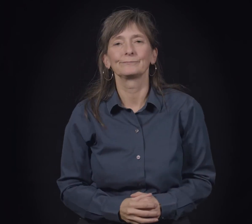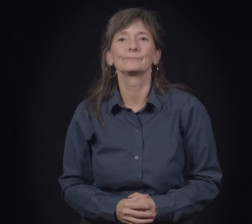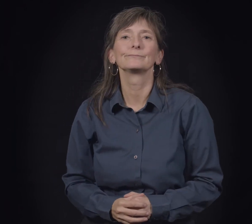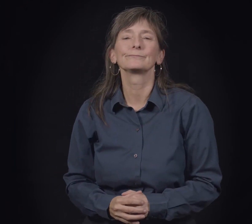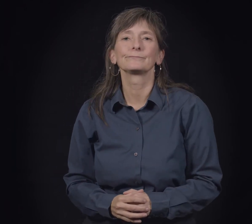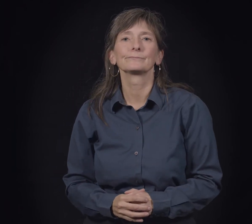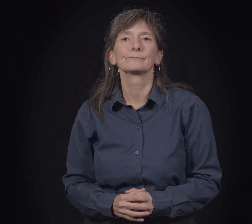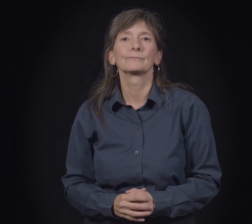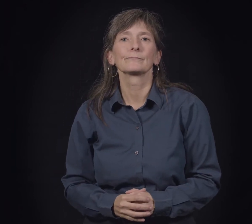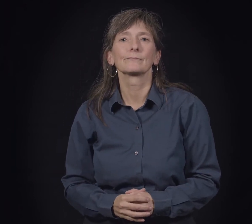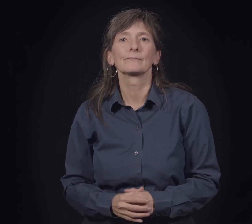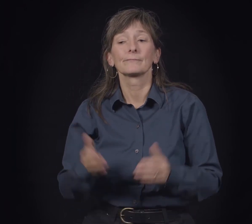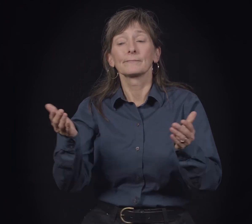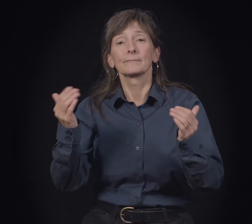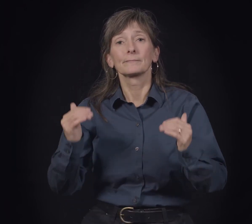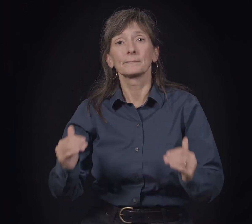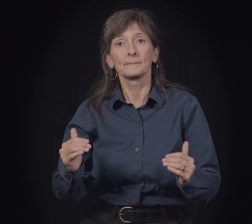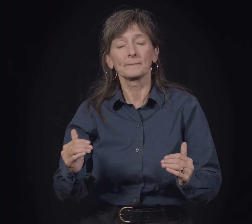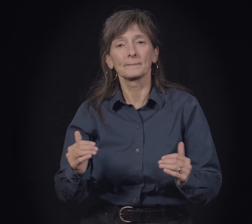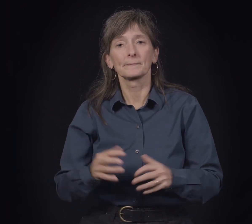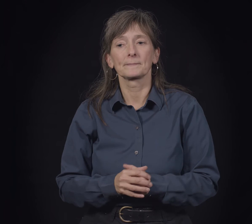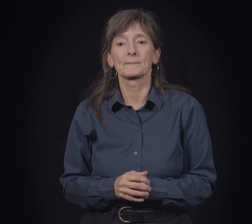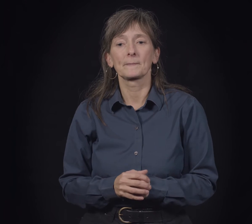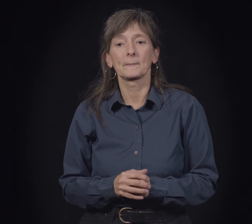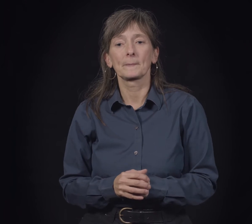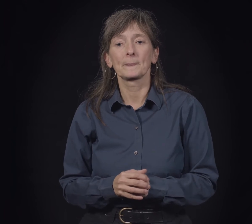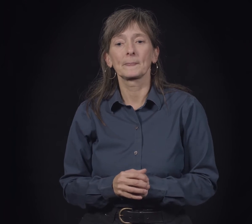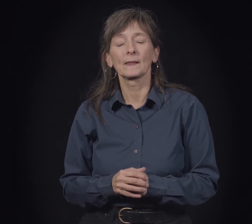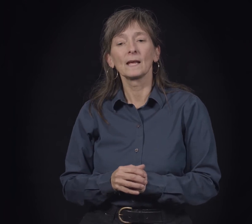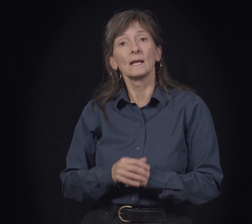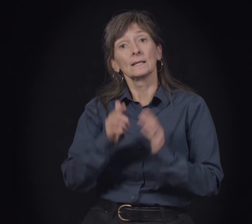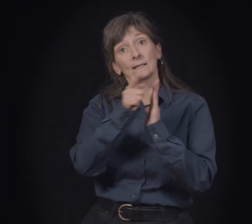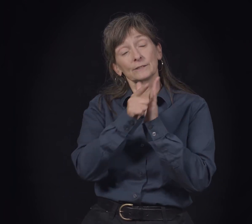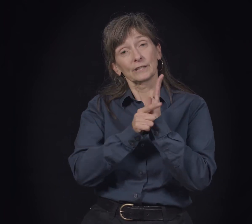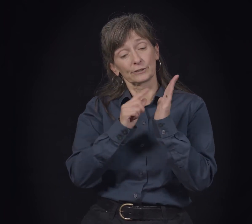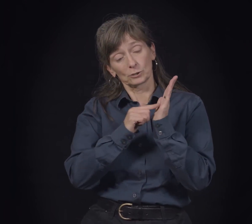Make sure there is a requirement to review the proposed legislation regularly.